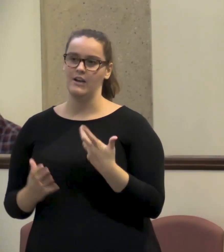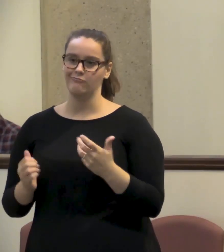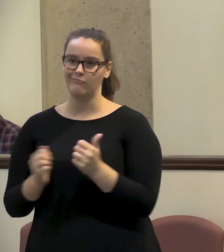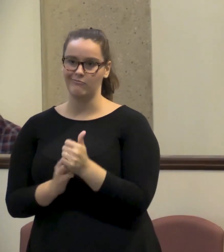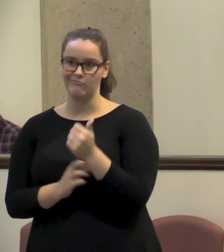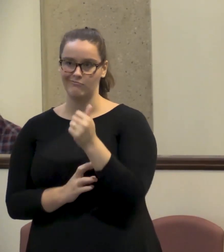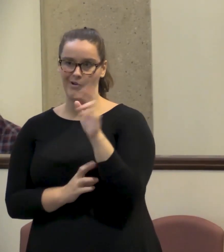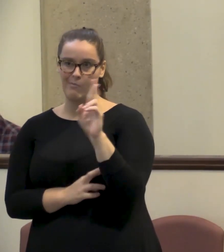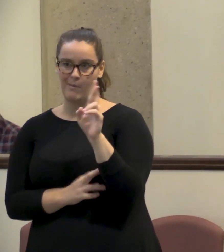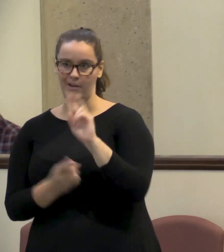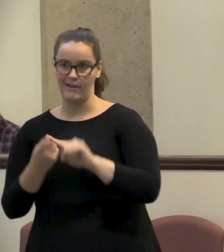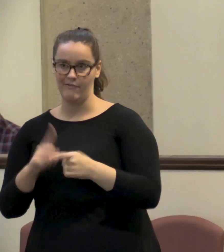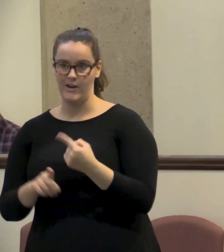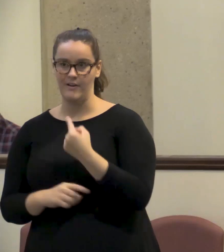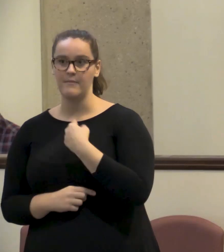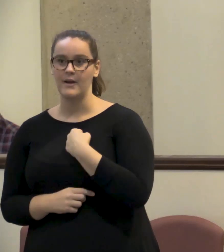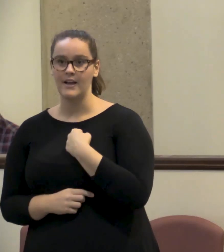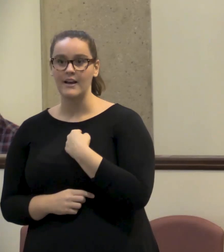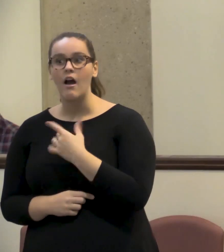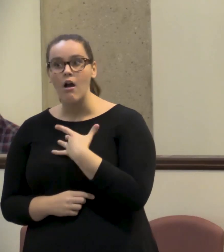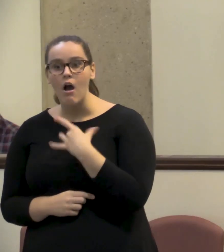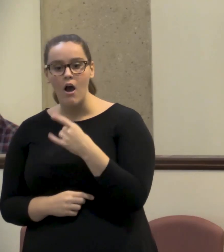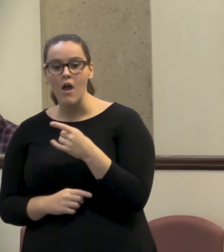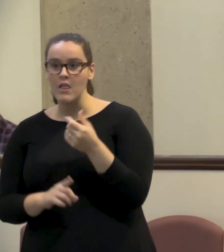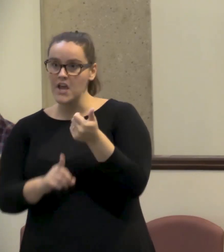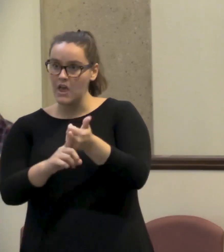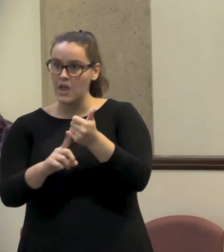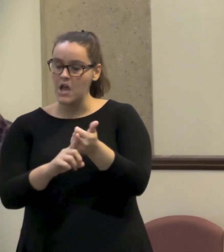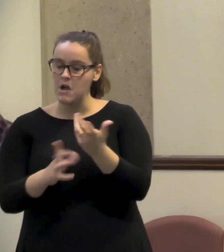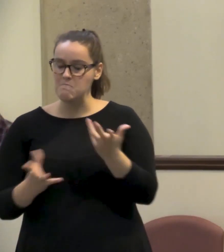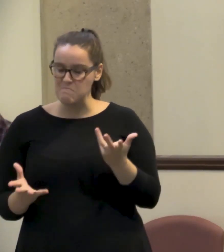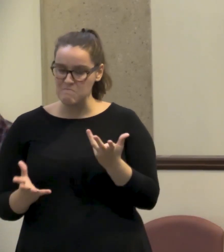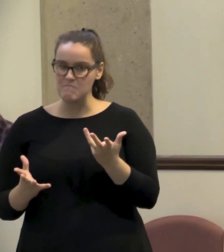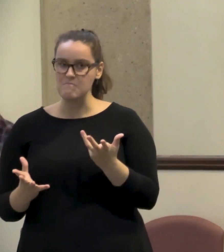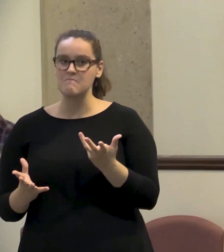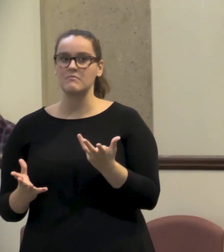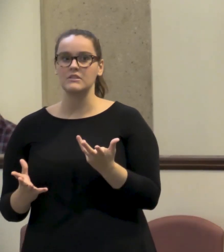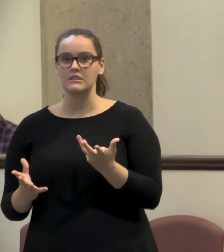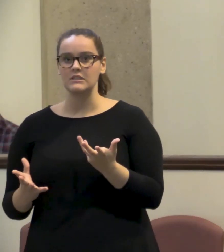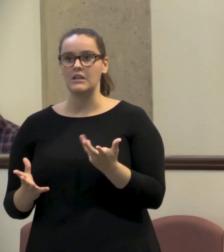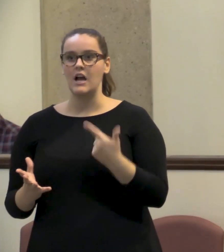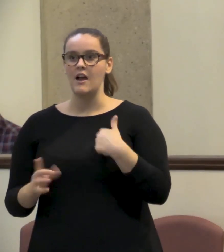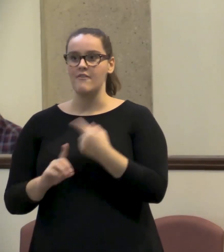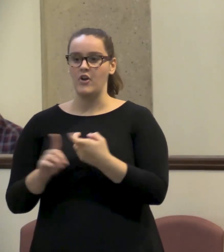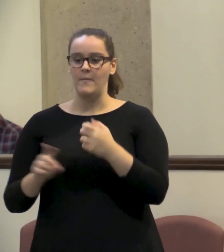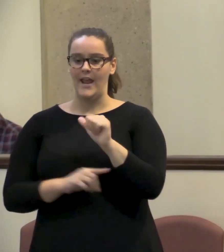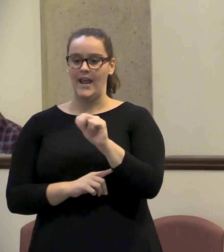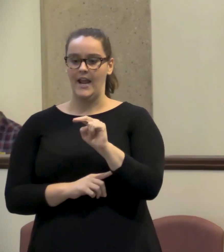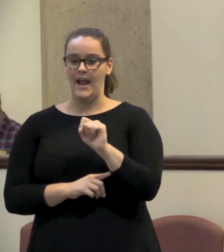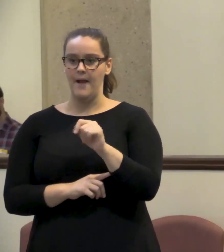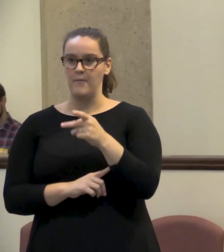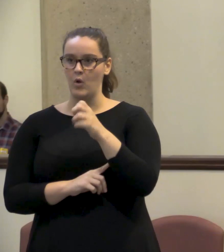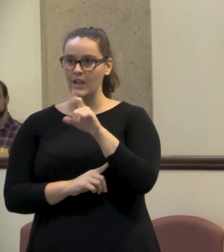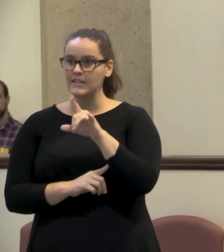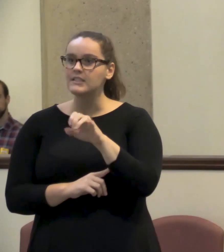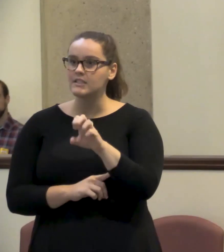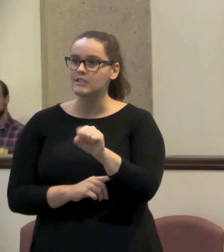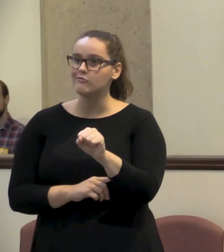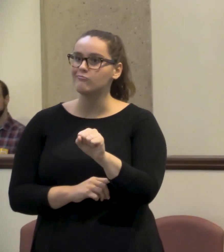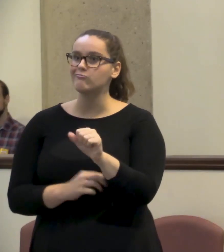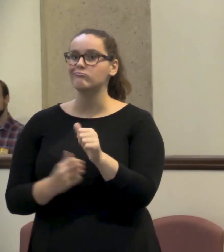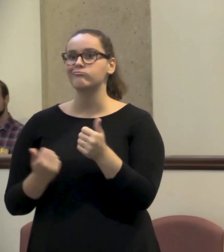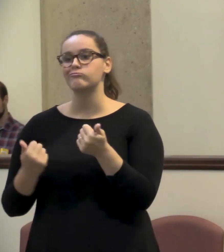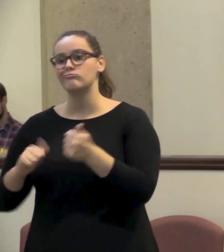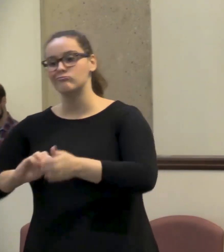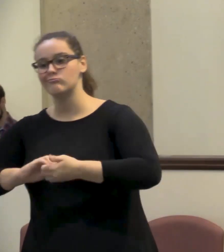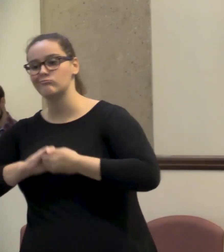a Republican friend of mine who I like very much. And you know, I come from Annapolis where we try to do things in a bipartisan way. I'm a